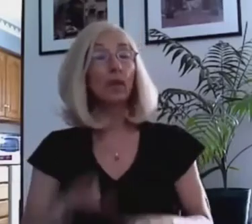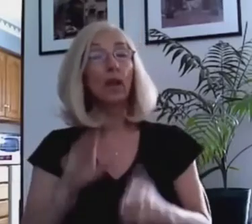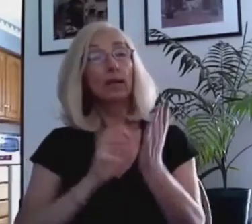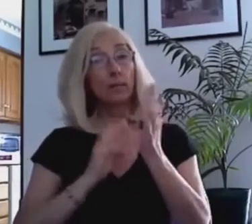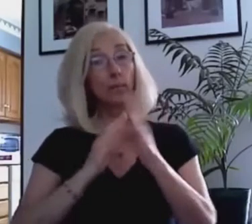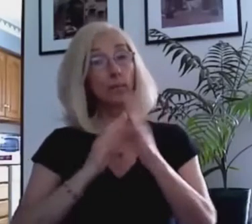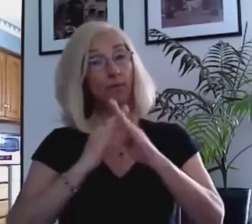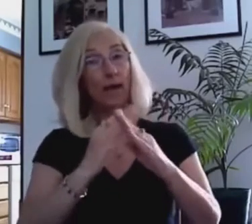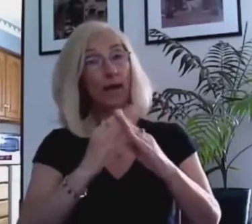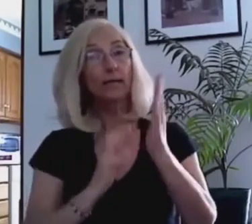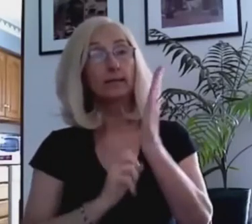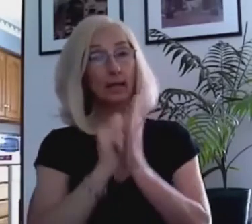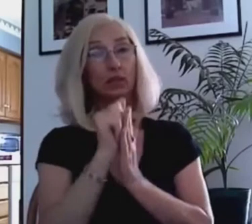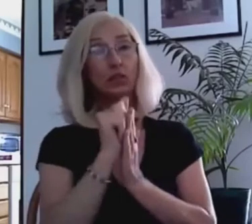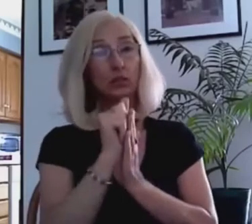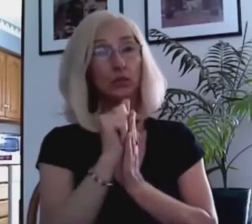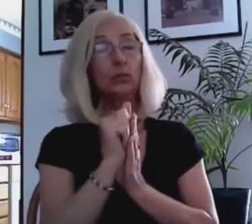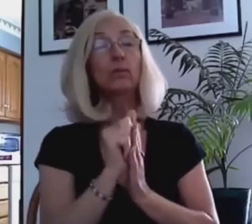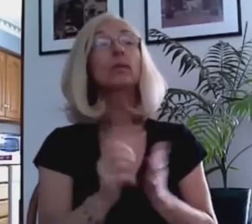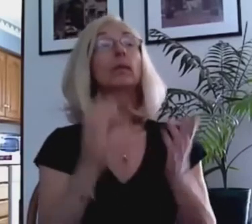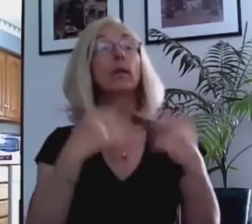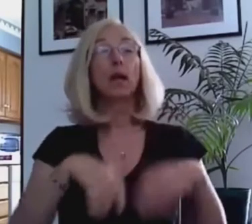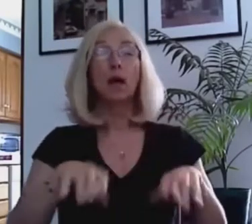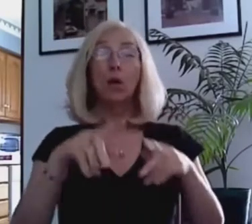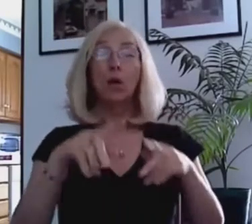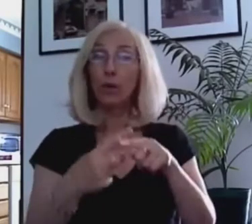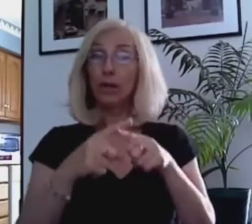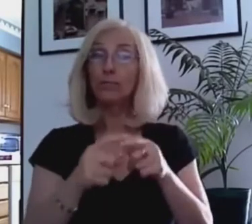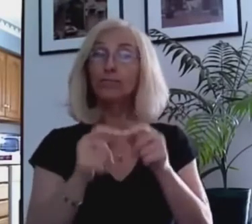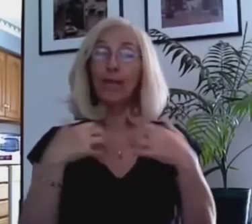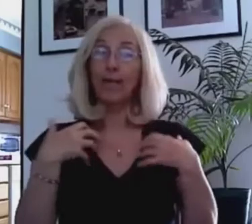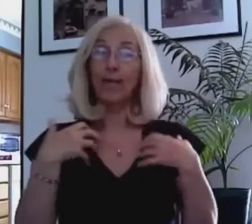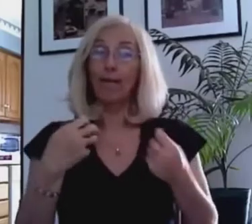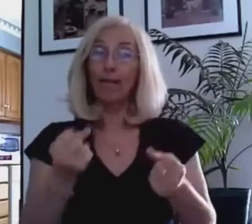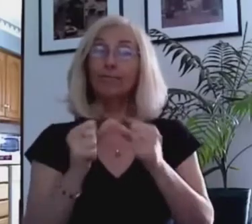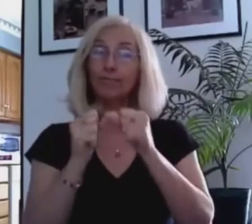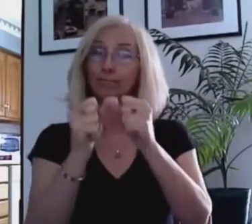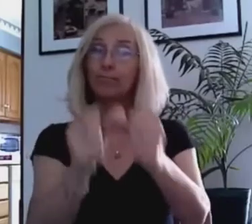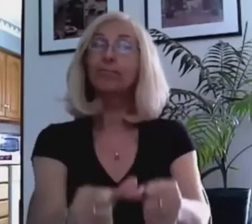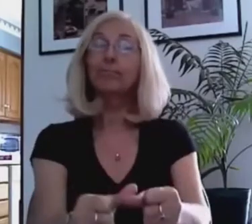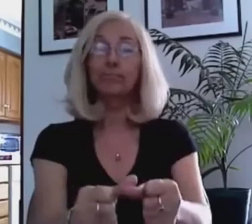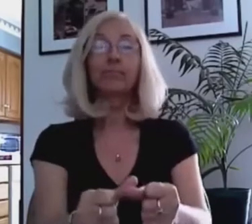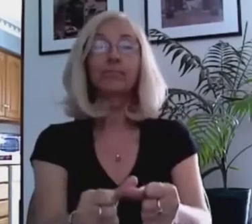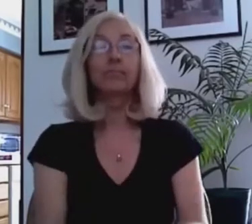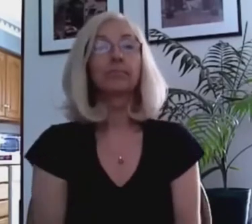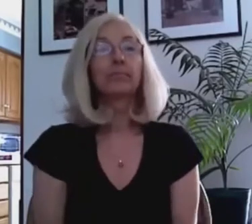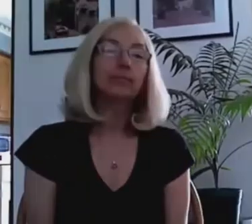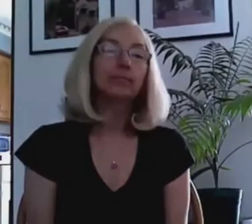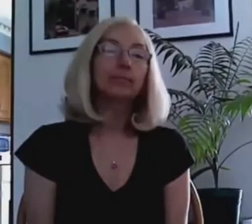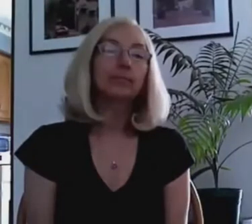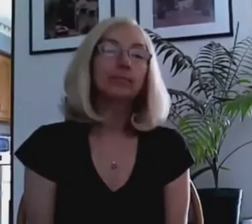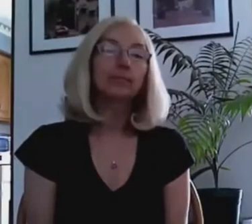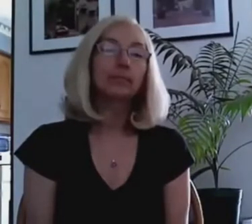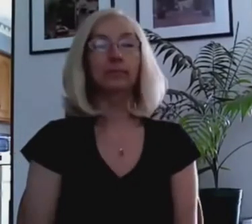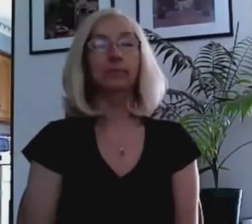circulatory system issues, muscular issues, diabetes. It also prevents